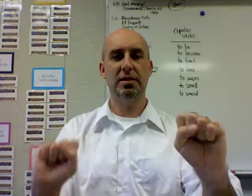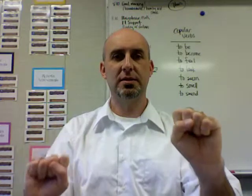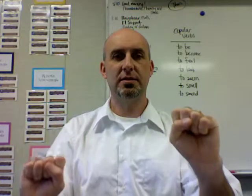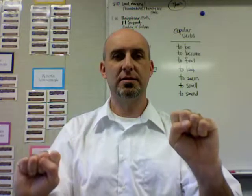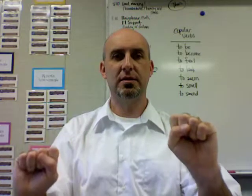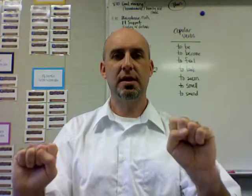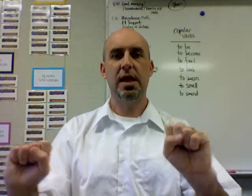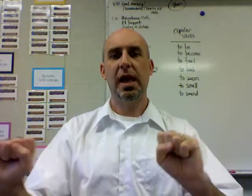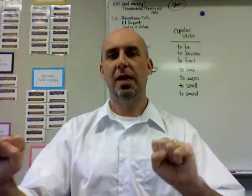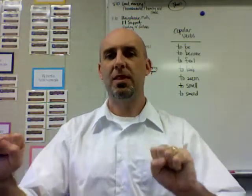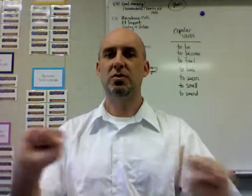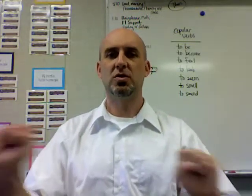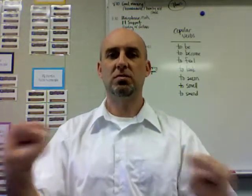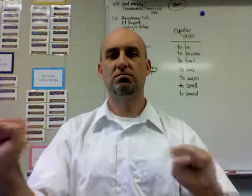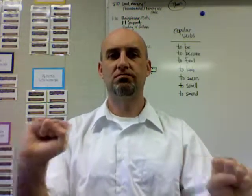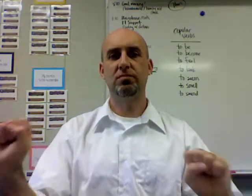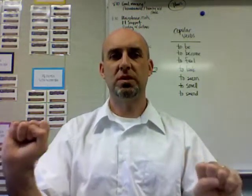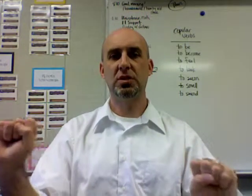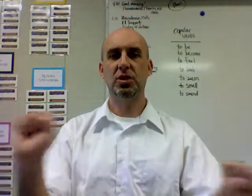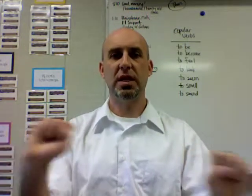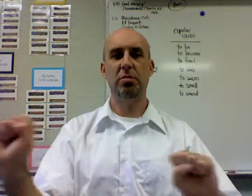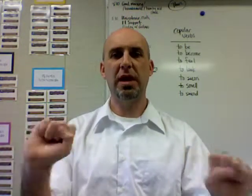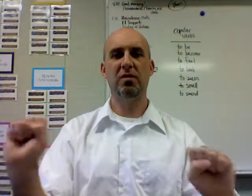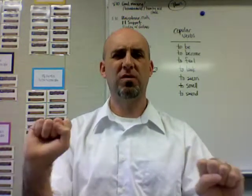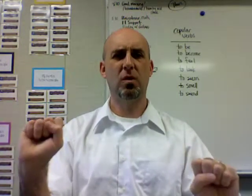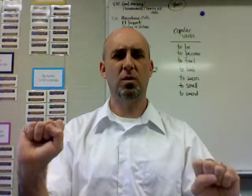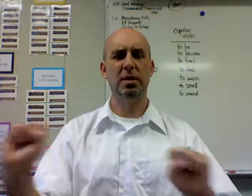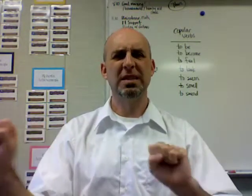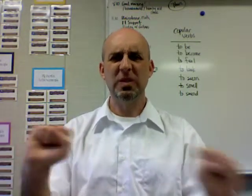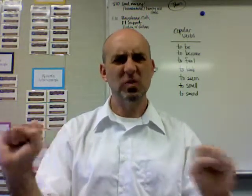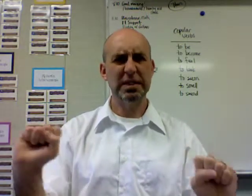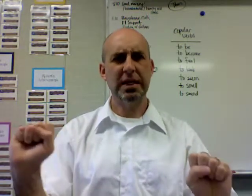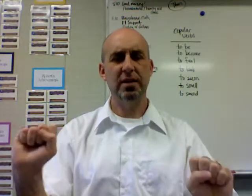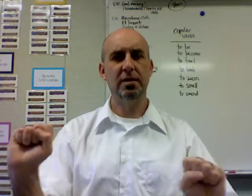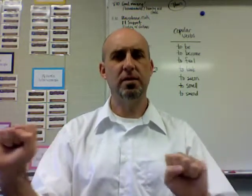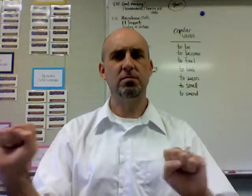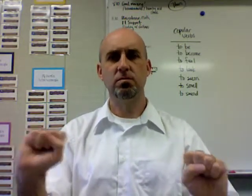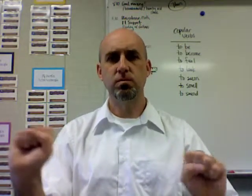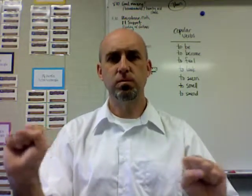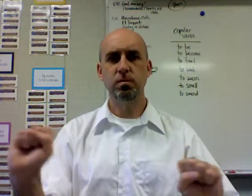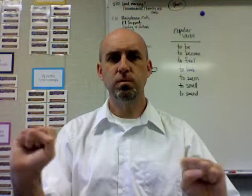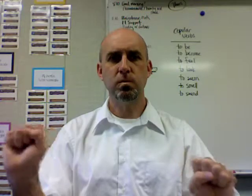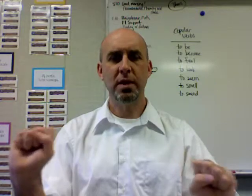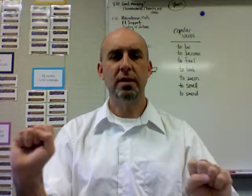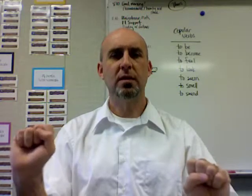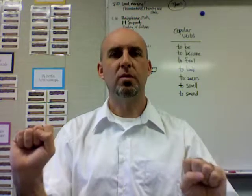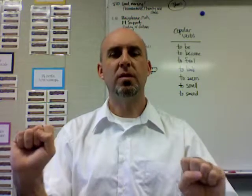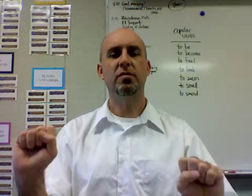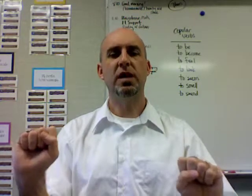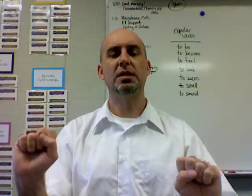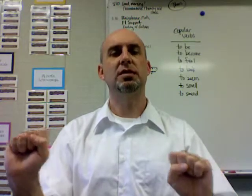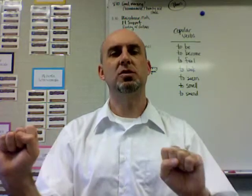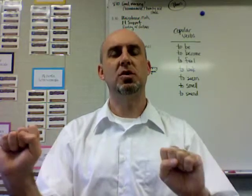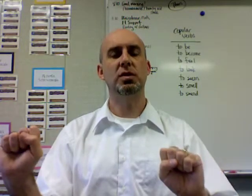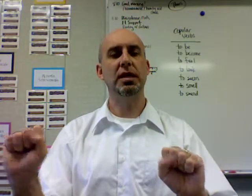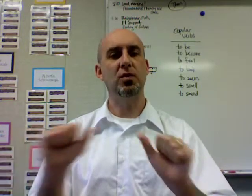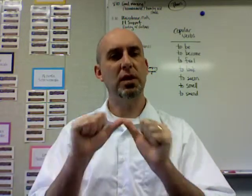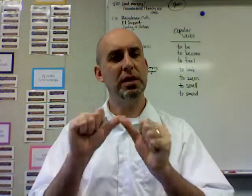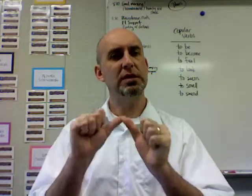hands and then just they shake back and forth. It's kind of a with a face that shows, and you want to continue